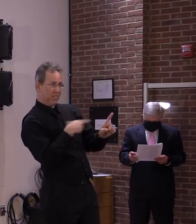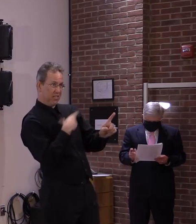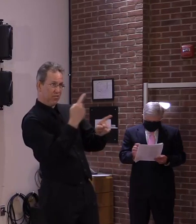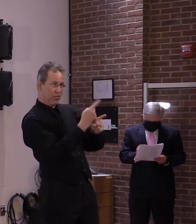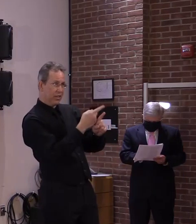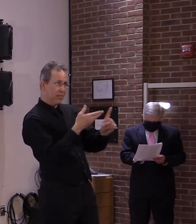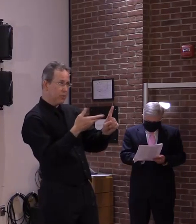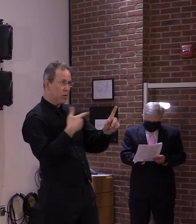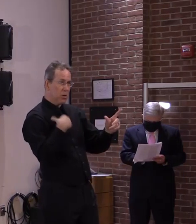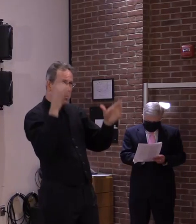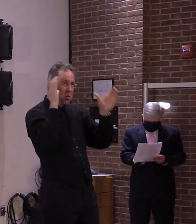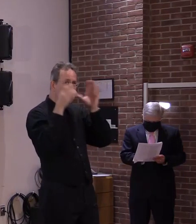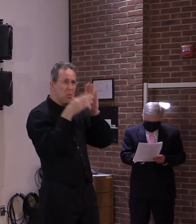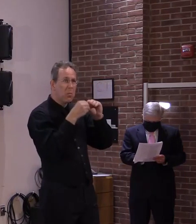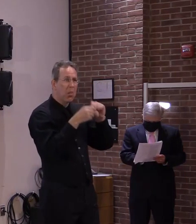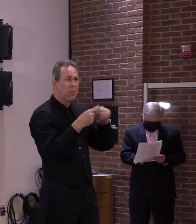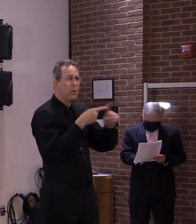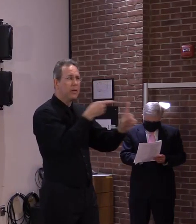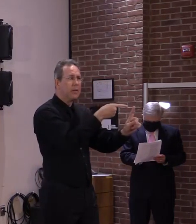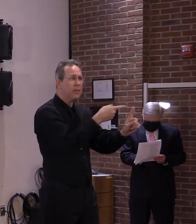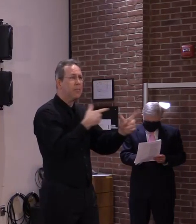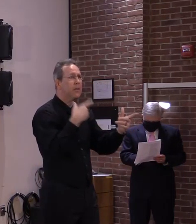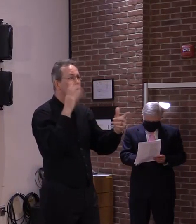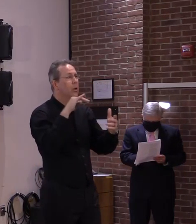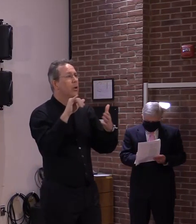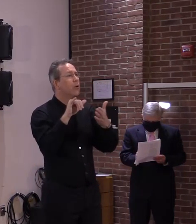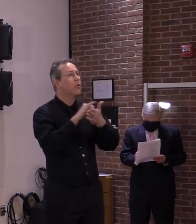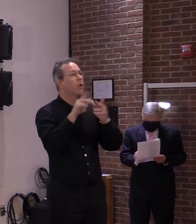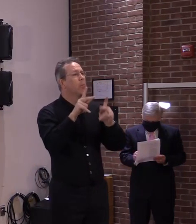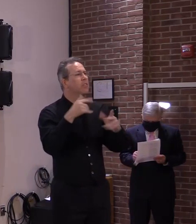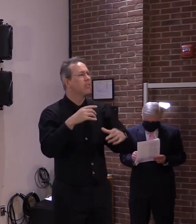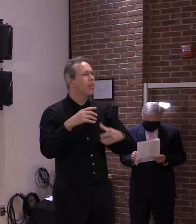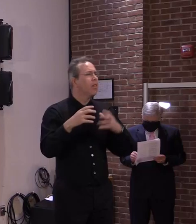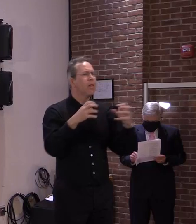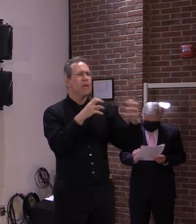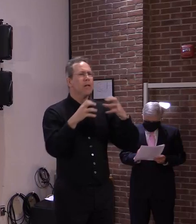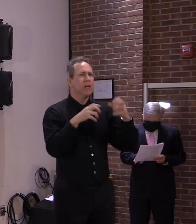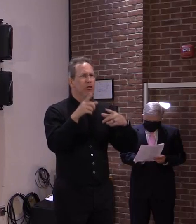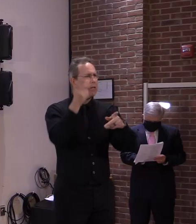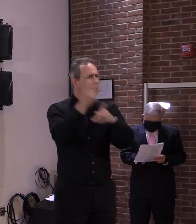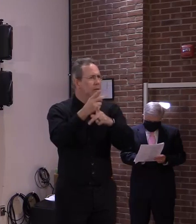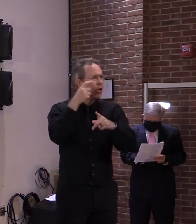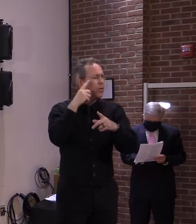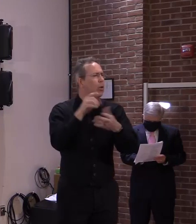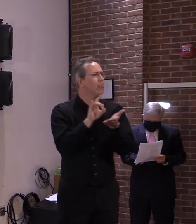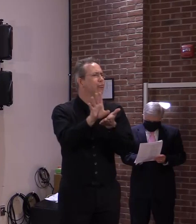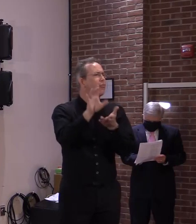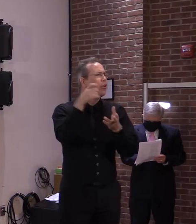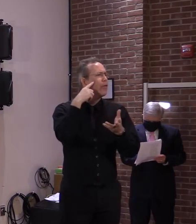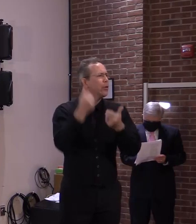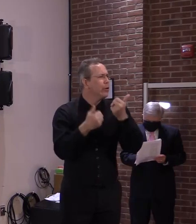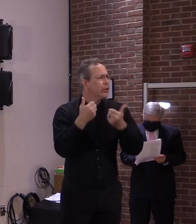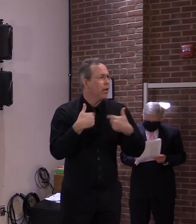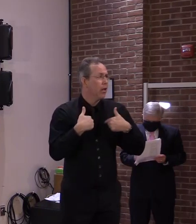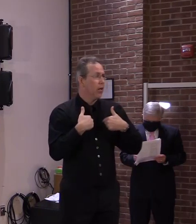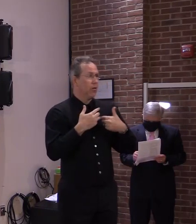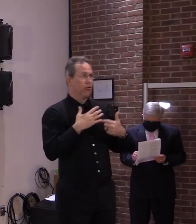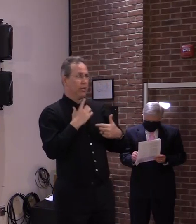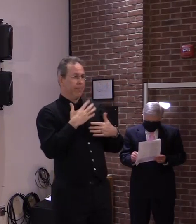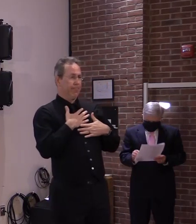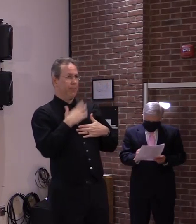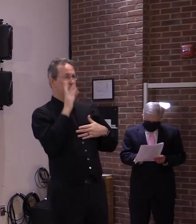York that are debating this issue as we speak, but I think it's up to him and the people of New York.